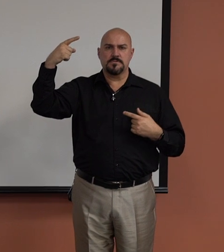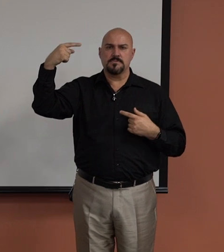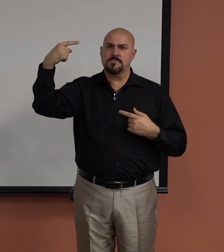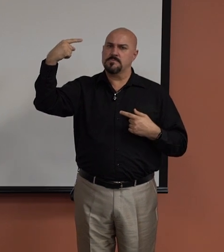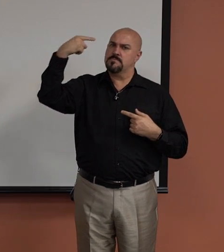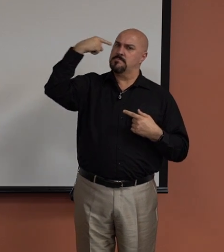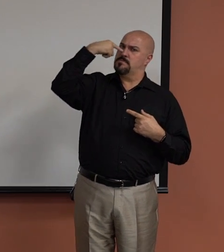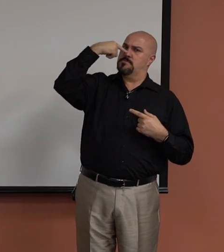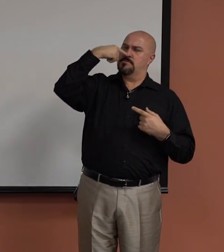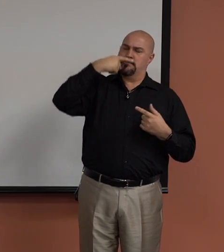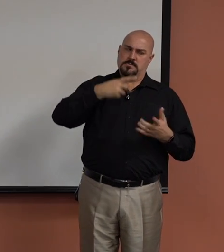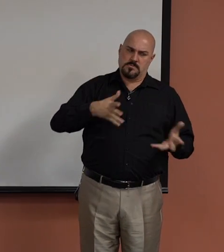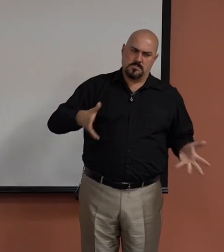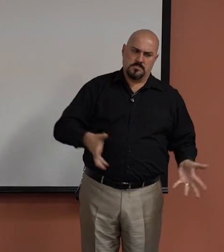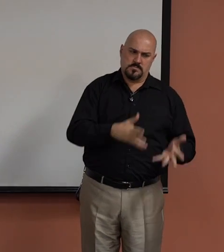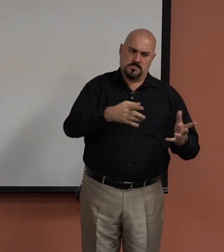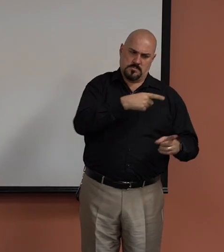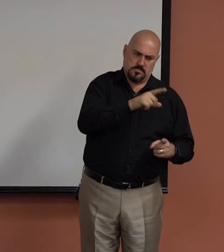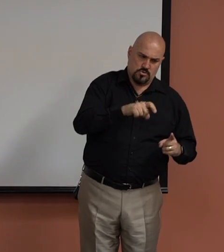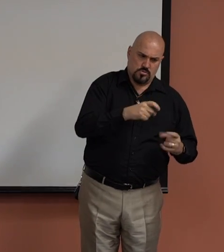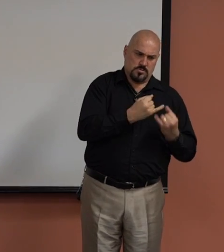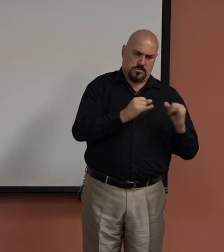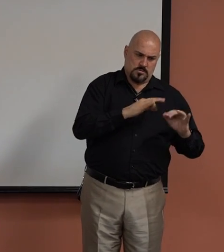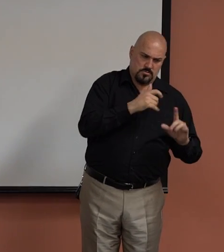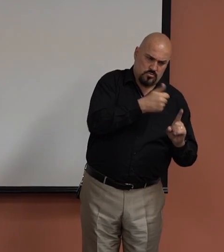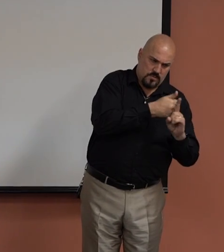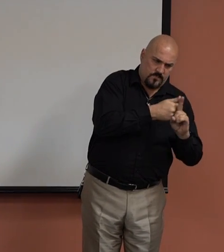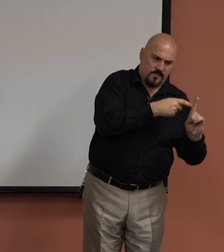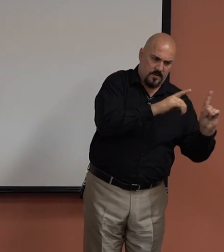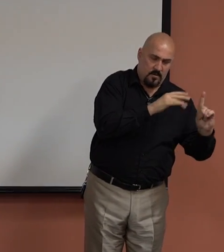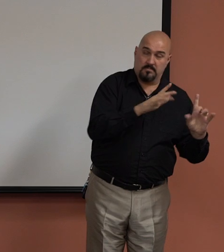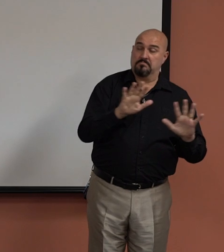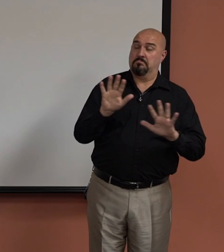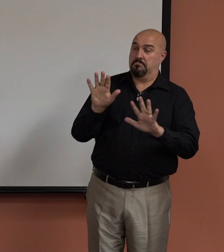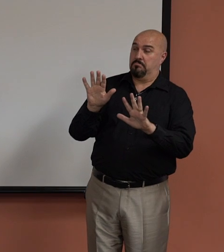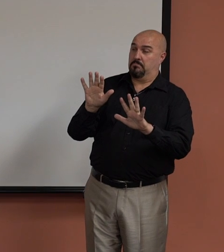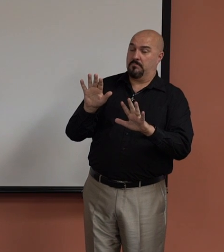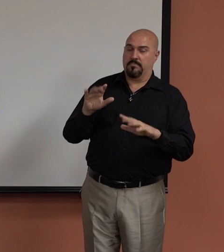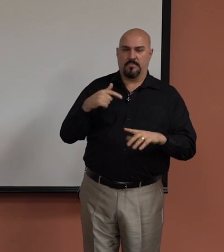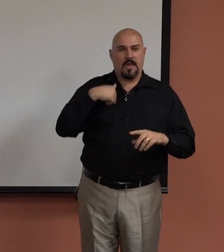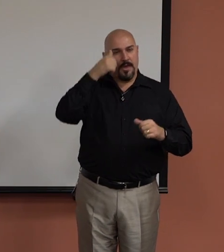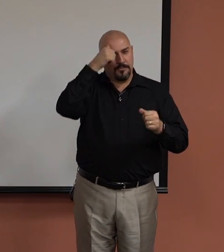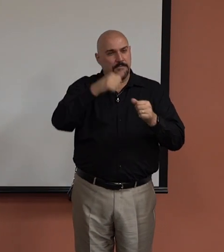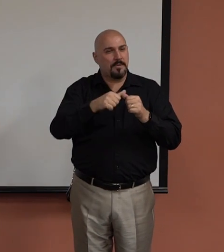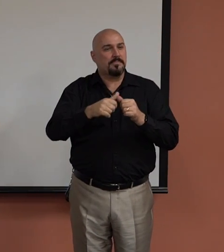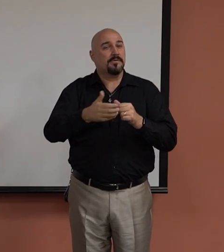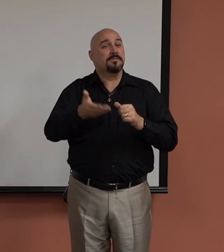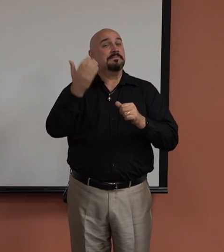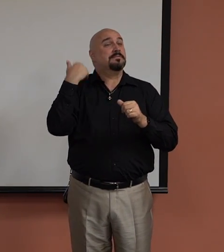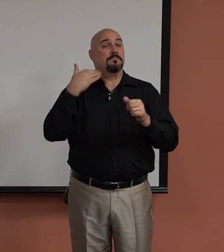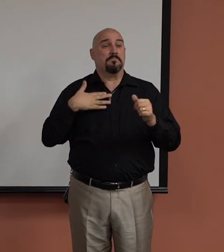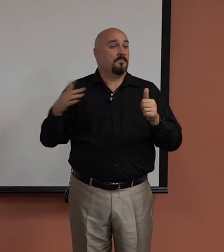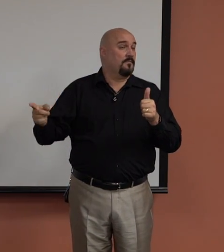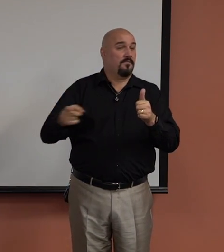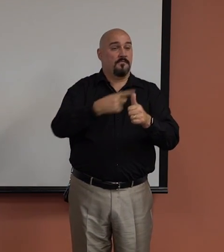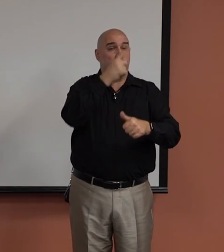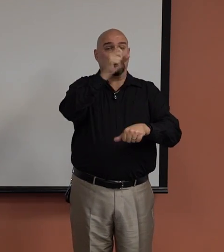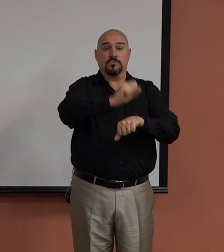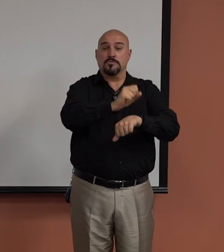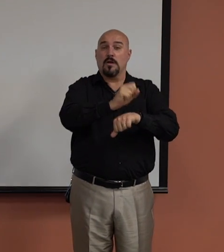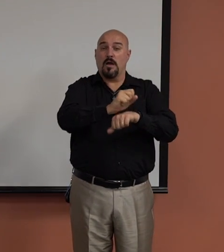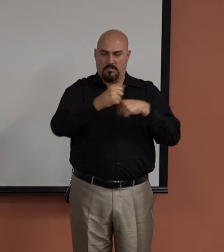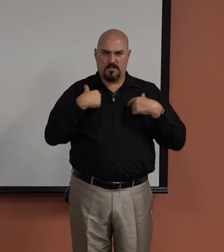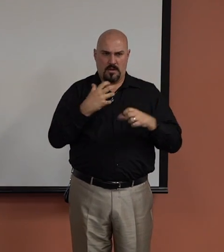encouraged. When I got my first job, I came home and I told my mom that I got a job at Kroger. I was a courtesy